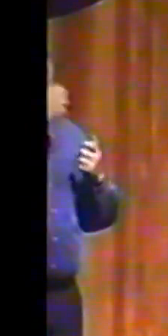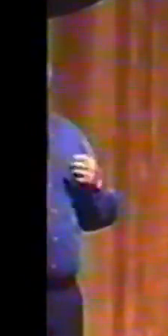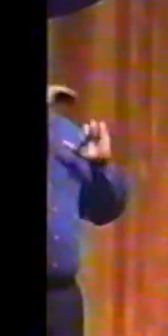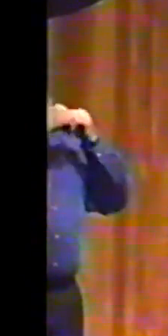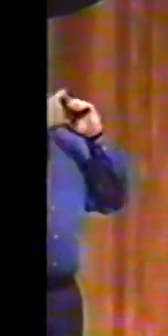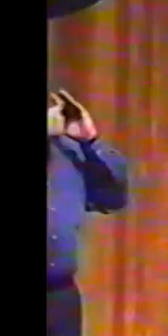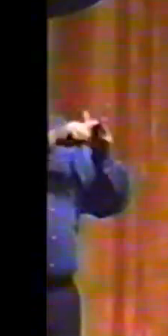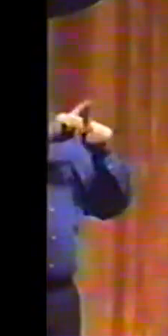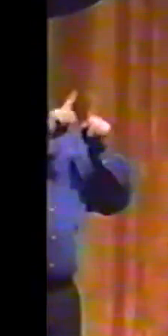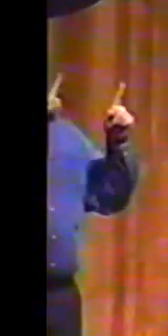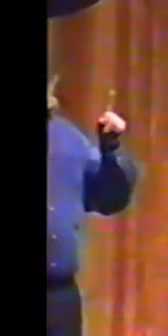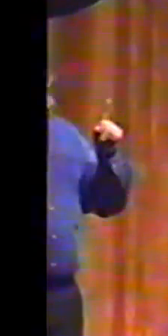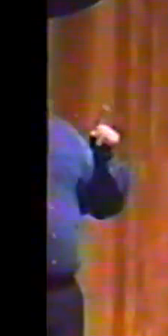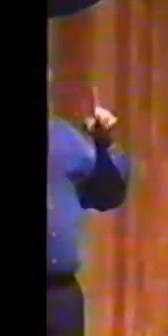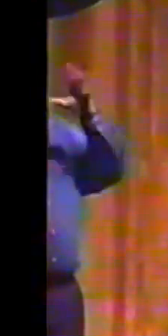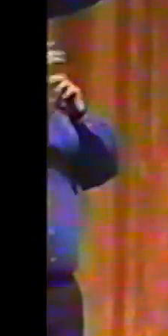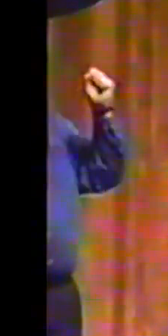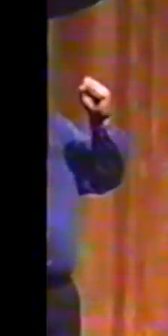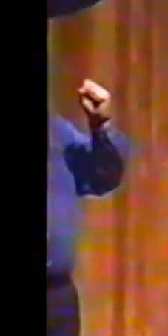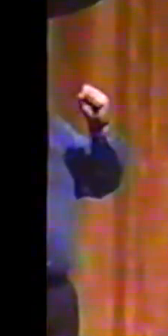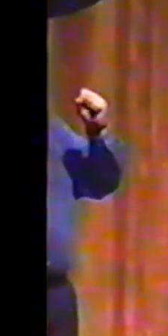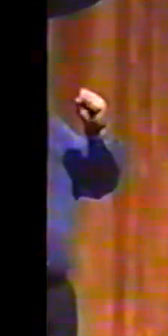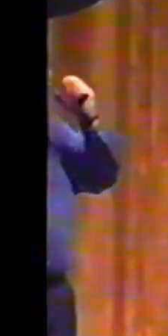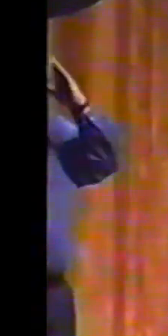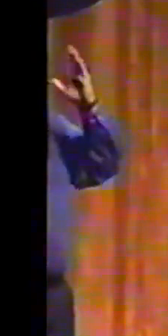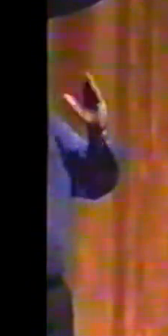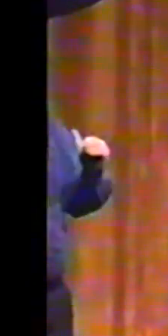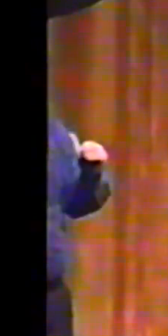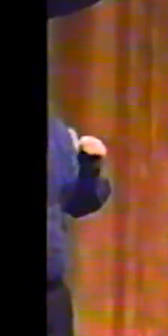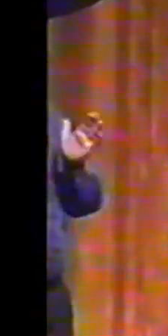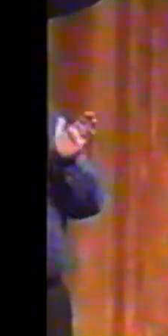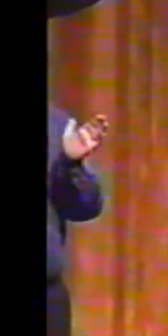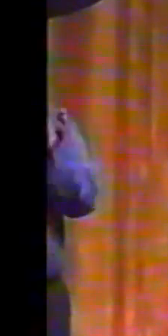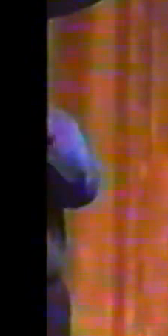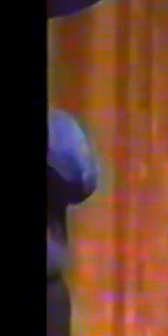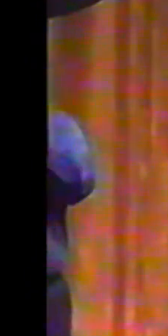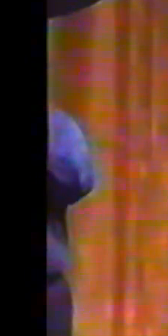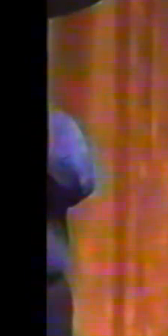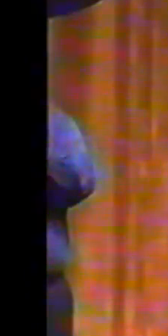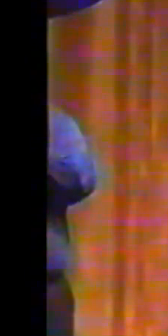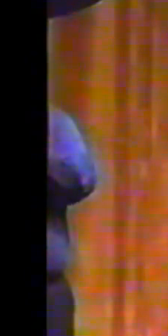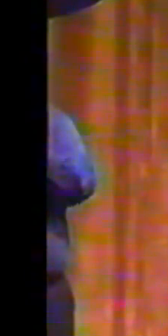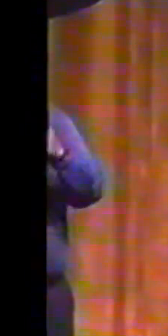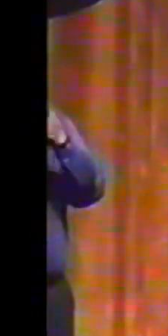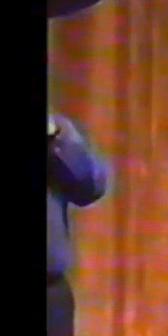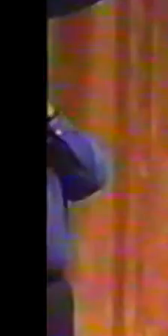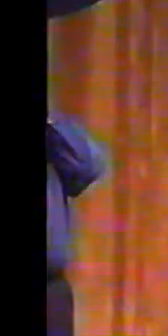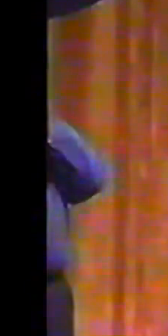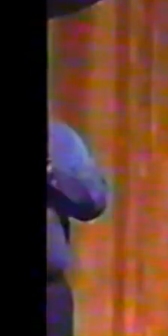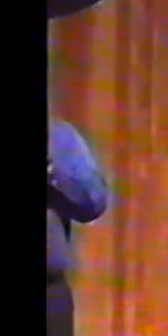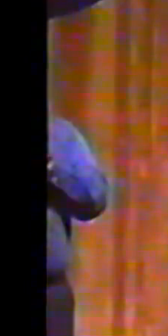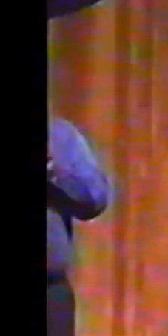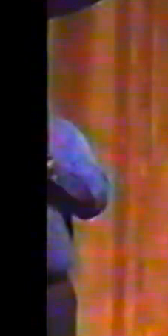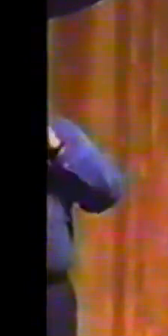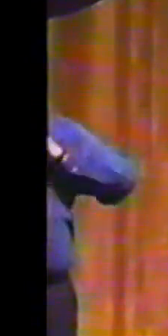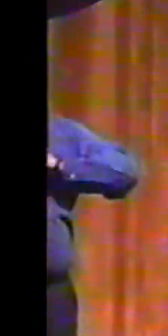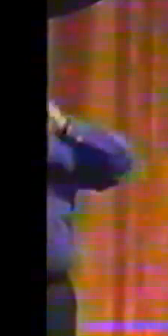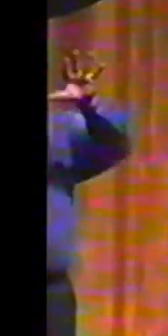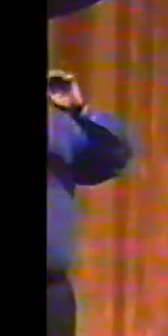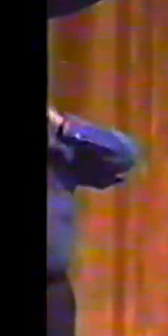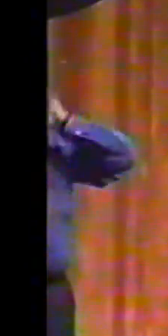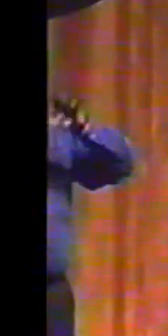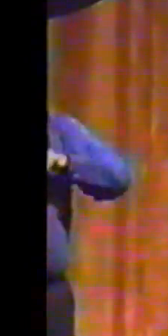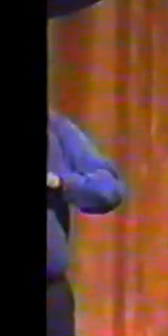involved in encouraging the networks ahead of time to restrain the broadcast of future tapes.